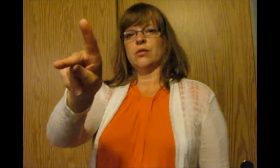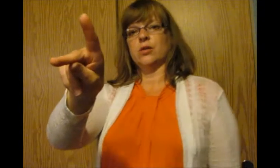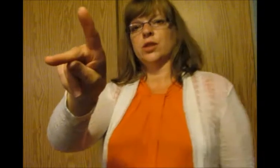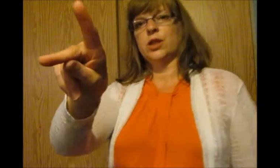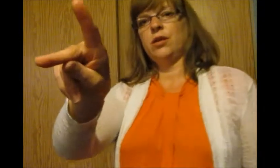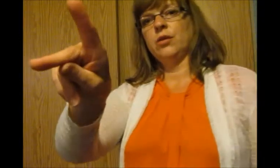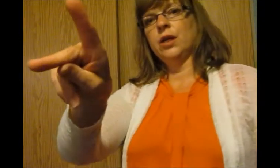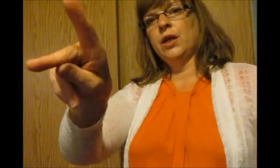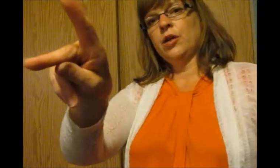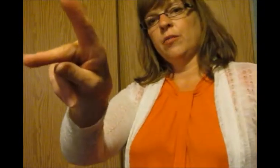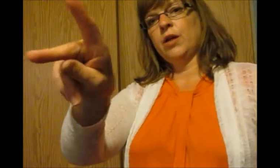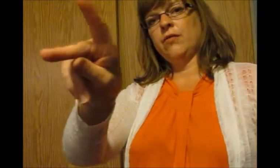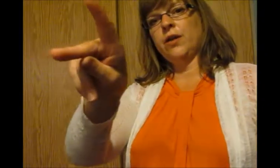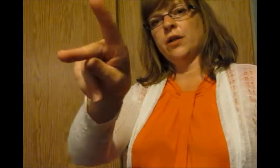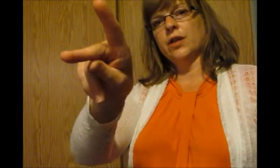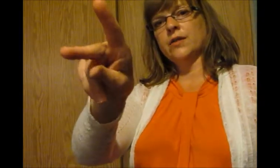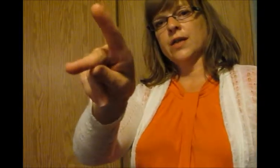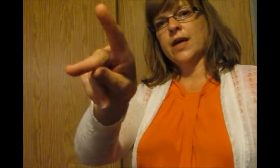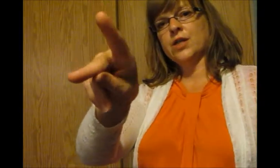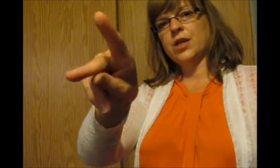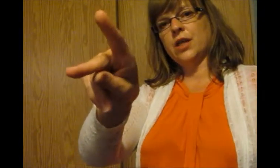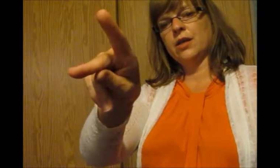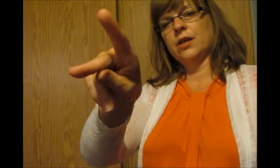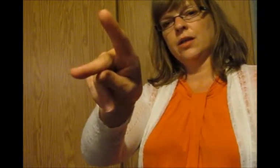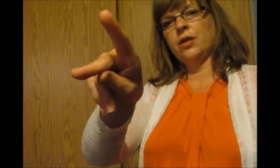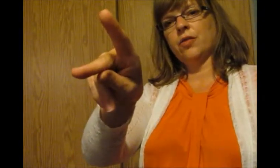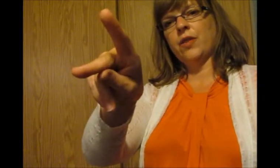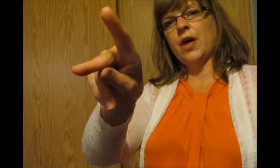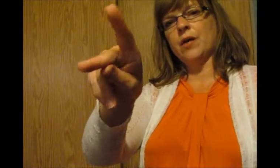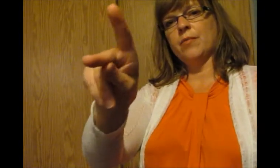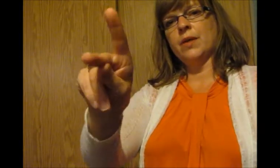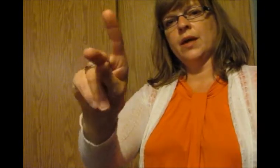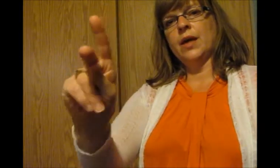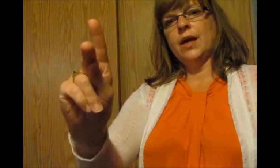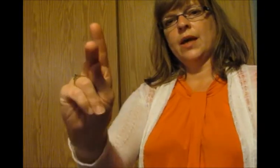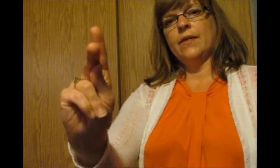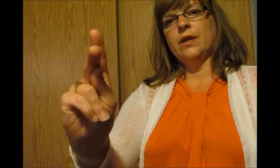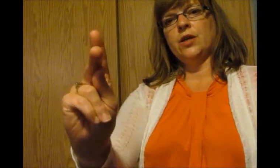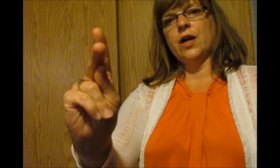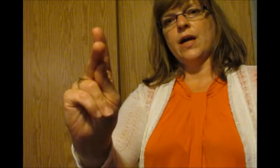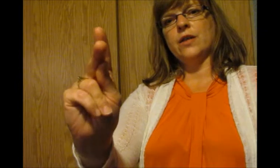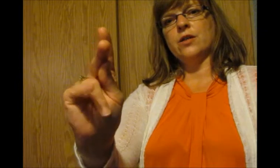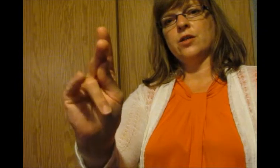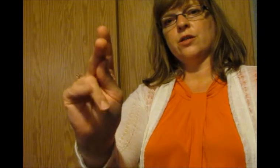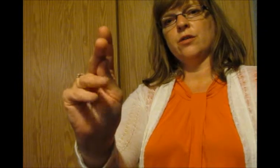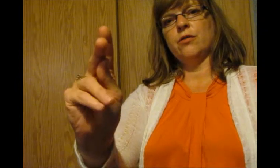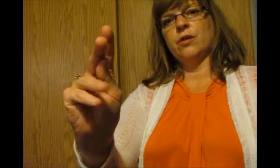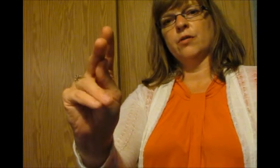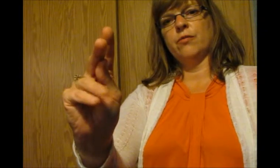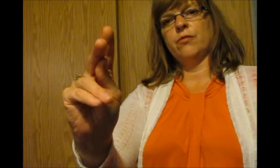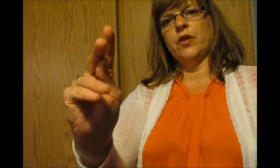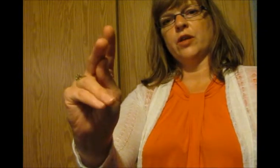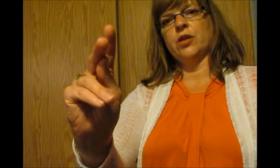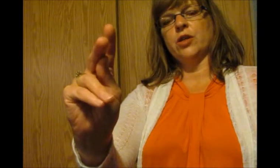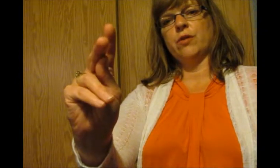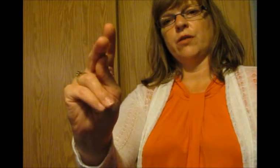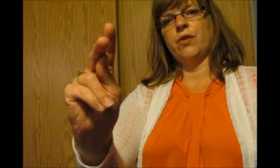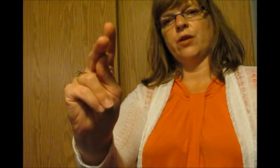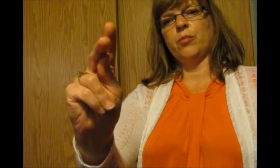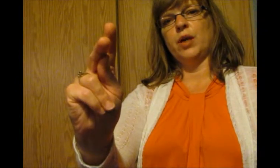and show you. Your middle finger is touching your thumb, and then your other two fingers, your ring finger and pinky,